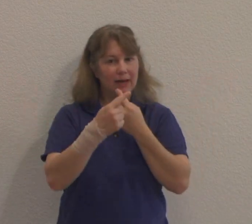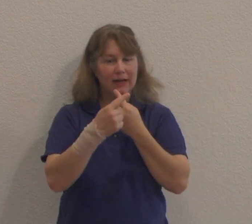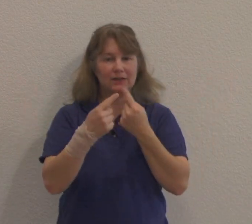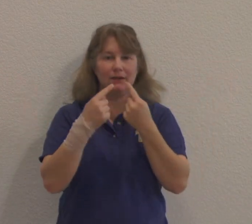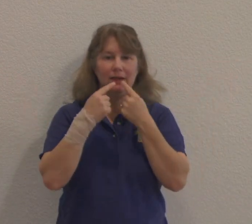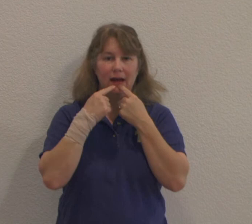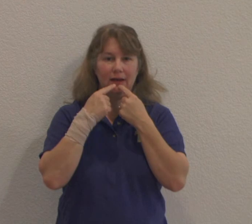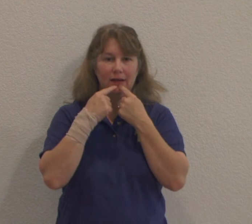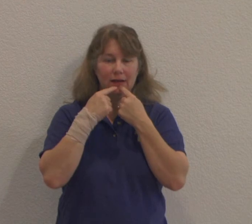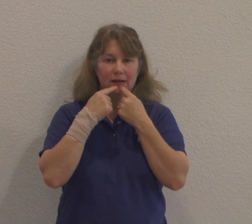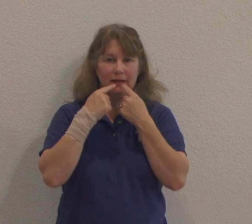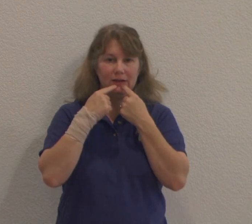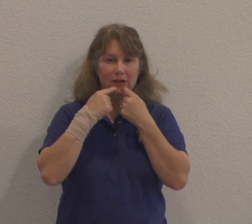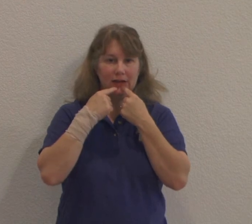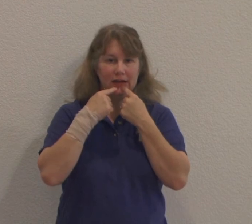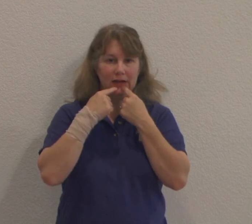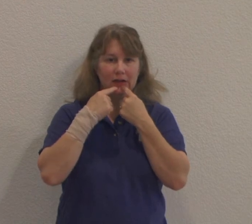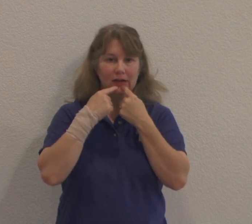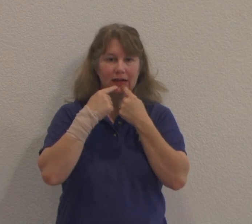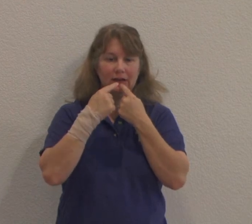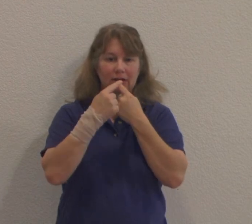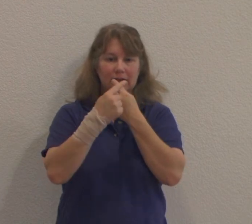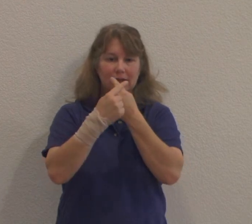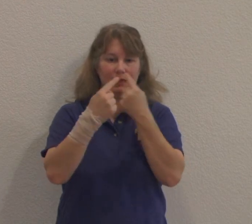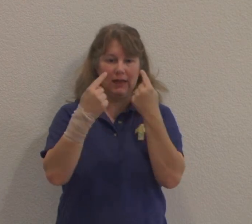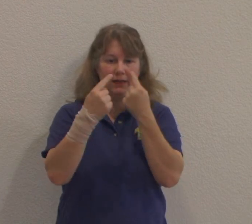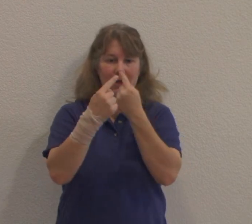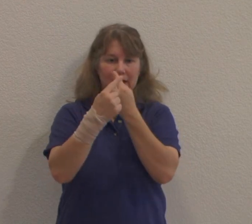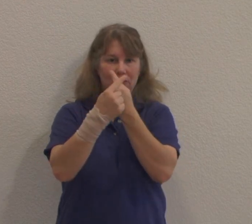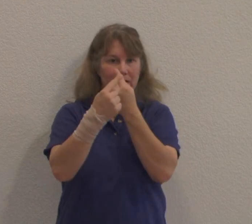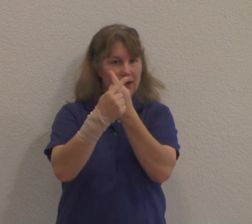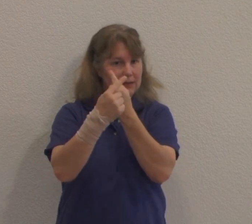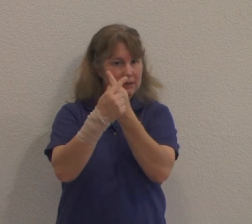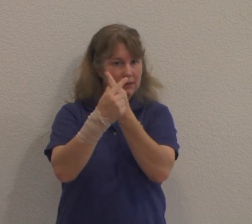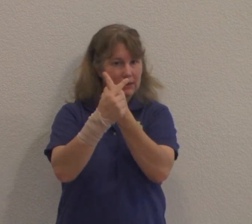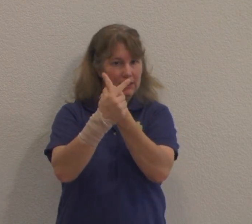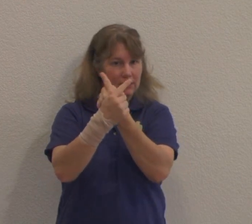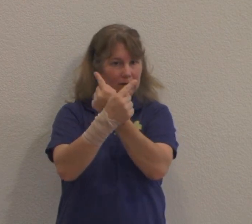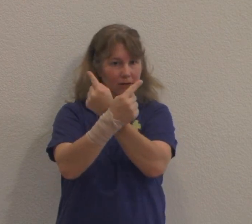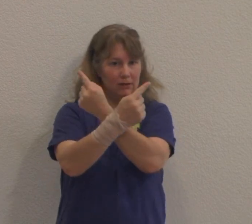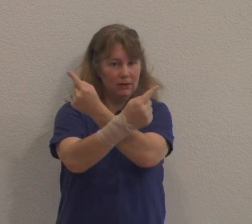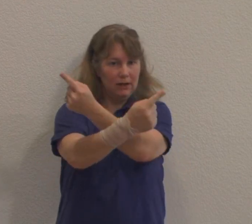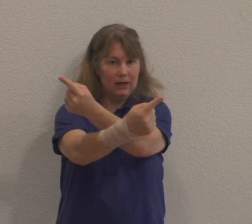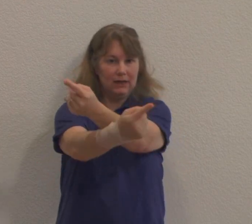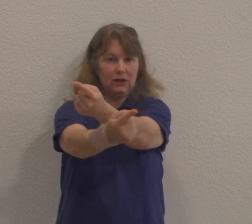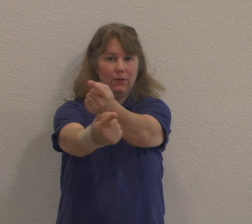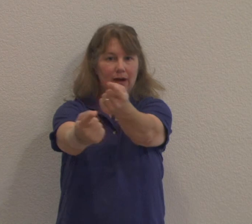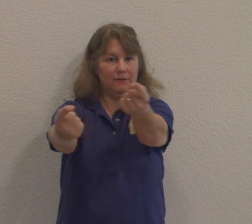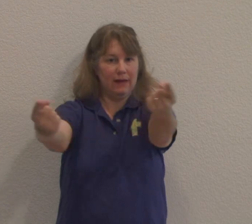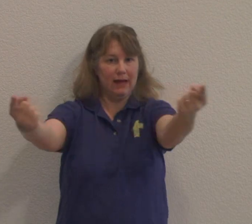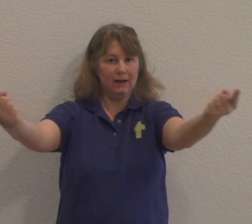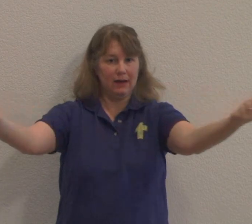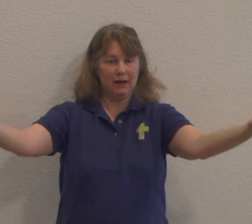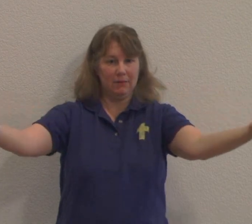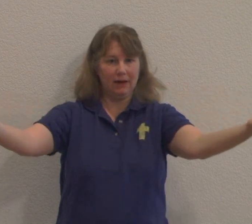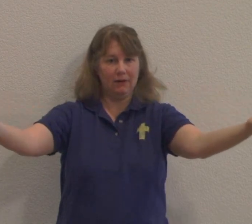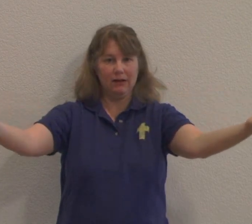complicated. It's really not. They start here. It looks like they kind of cross here and then go out flat and come back around to